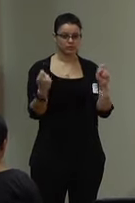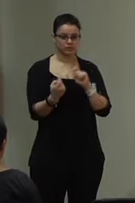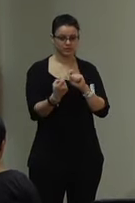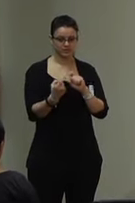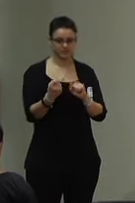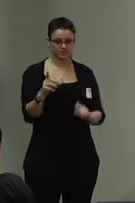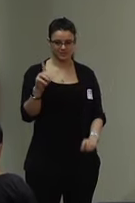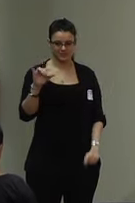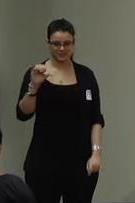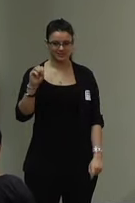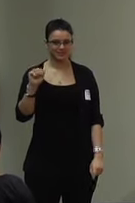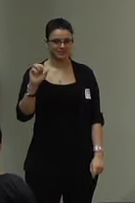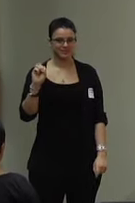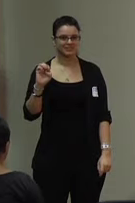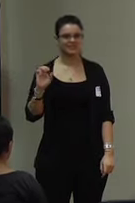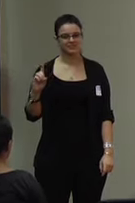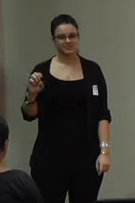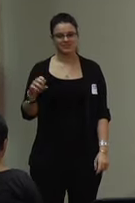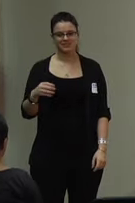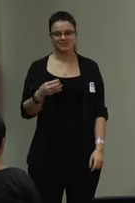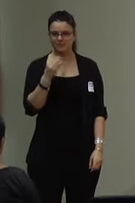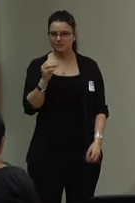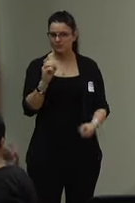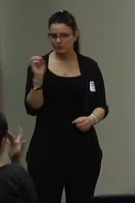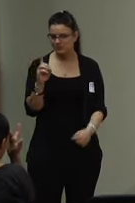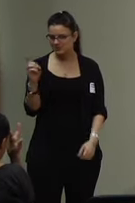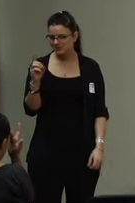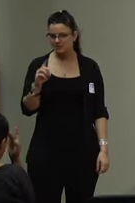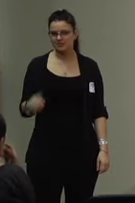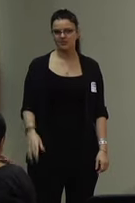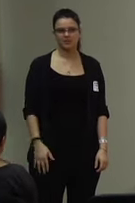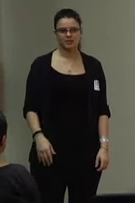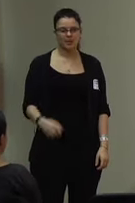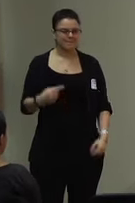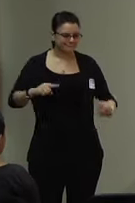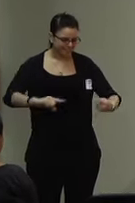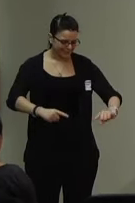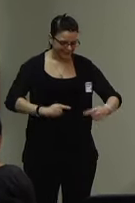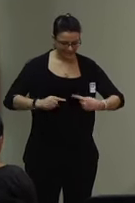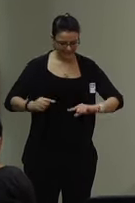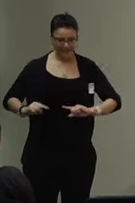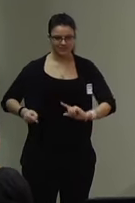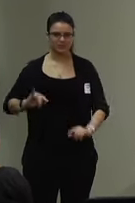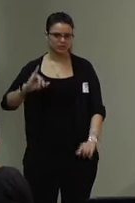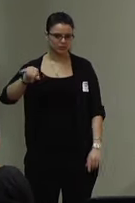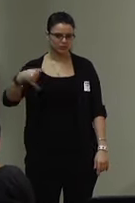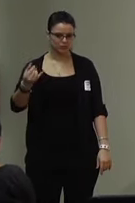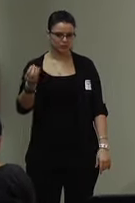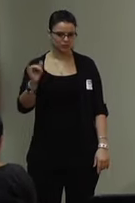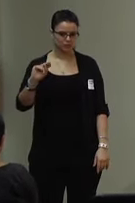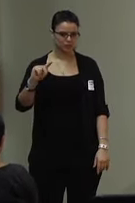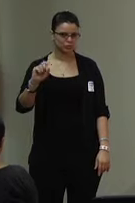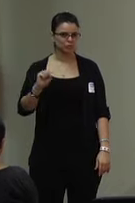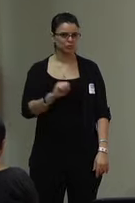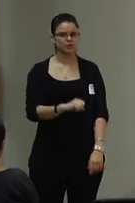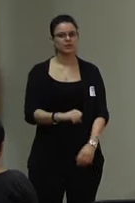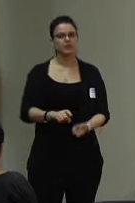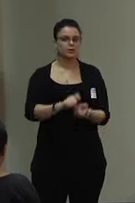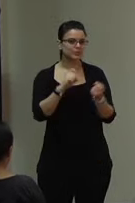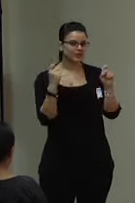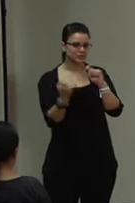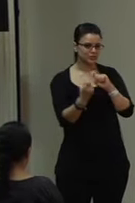diseases like type 2 diabetes and heart disease, and I myself healed from chronic joint pain just by switching to a plant-based diet. It's amazing. It's something